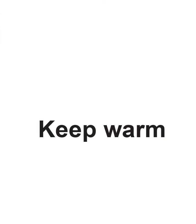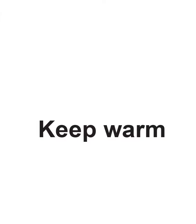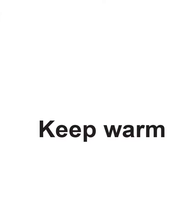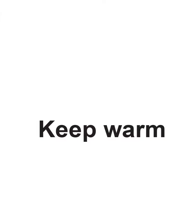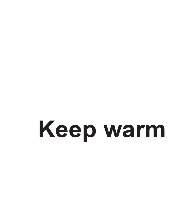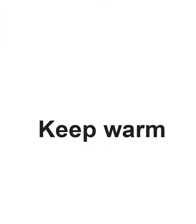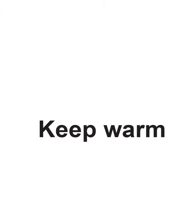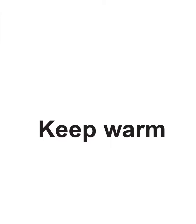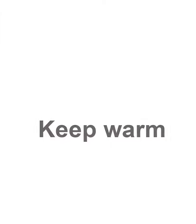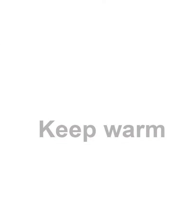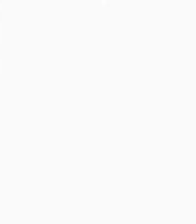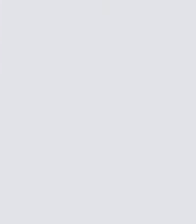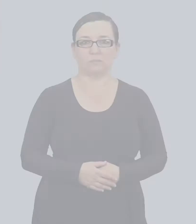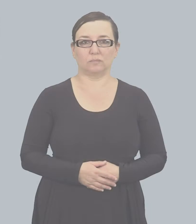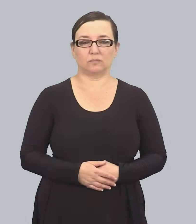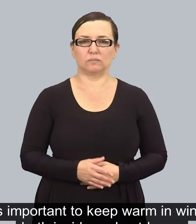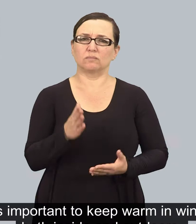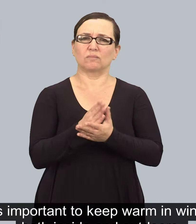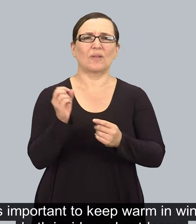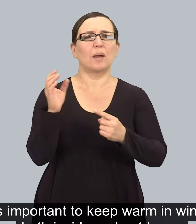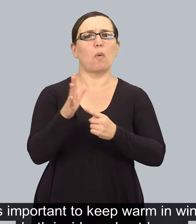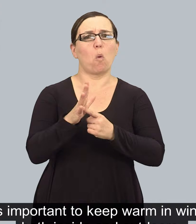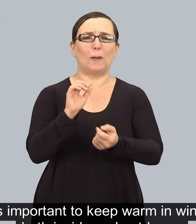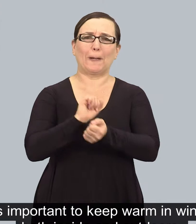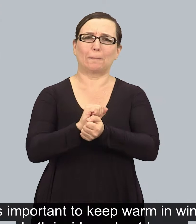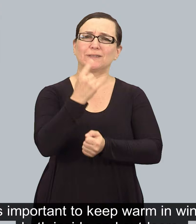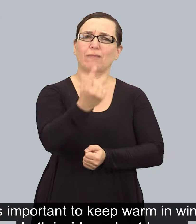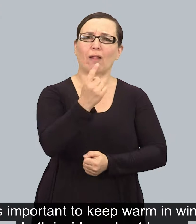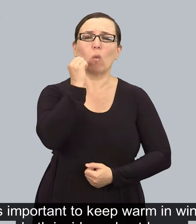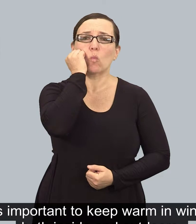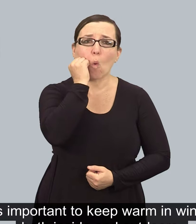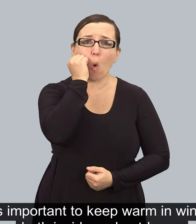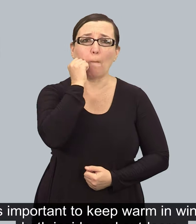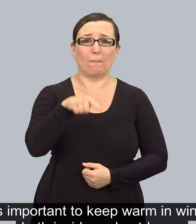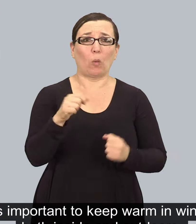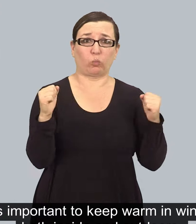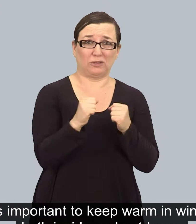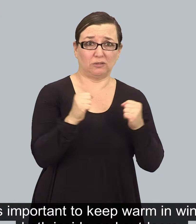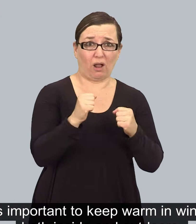Keep warm. It is important to keep warm in winter, both inside and